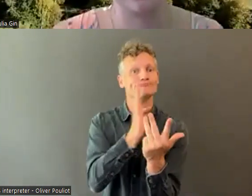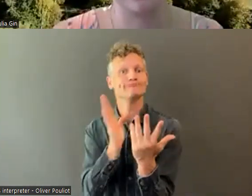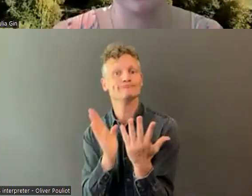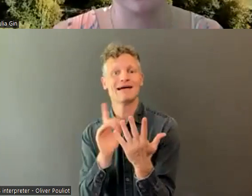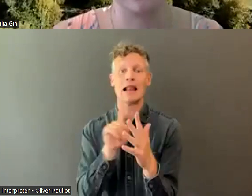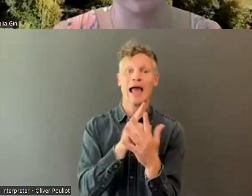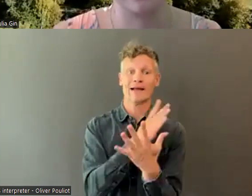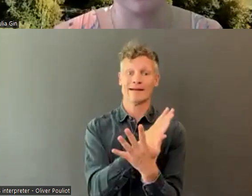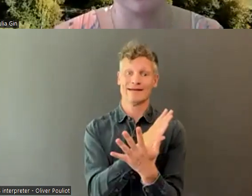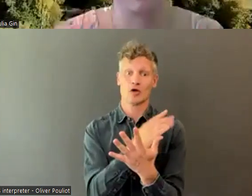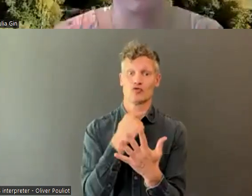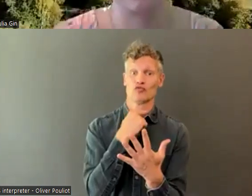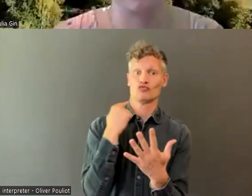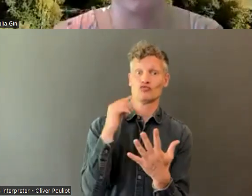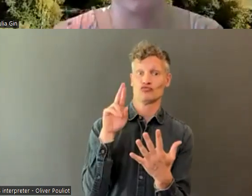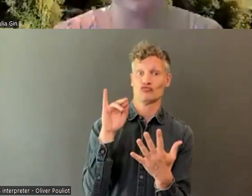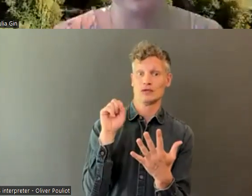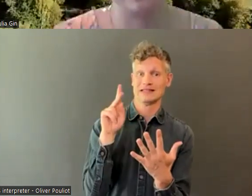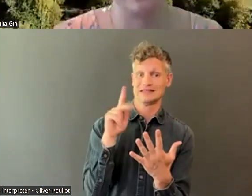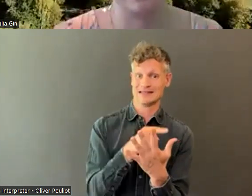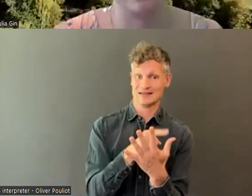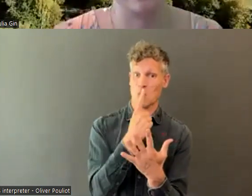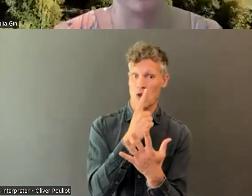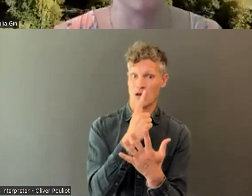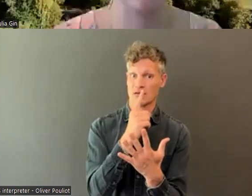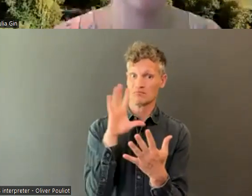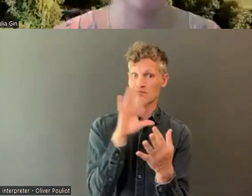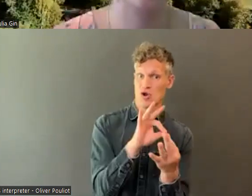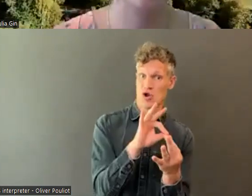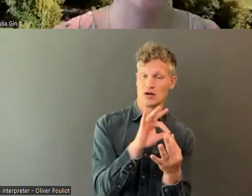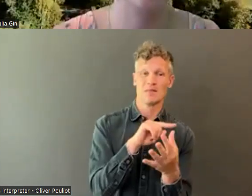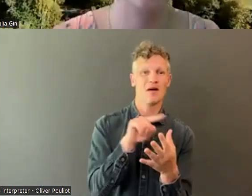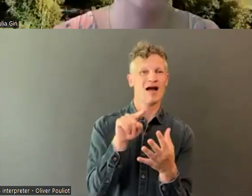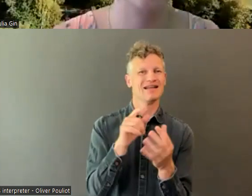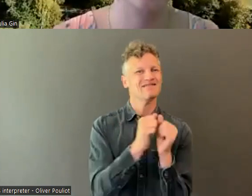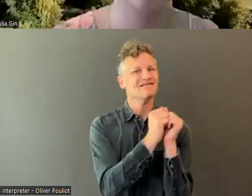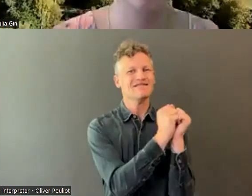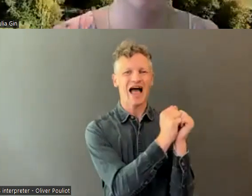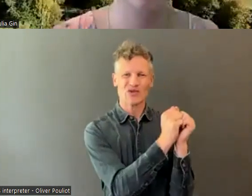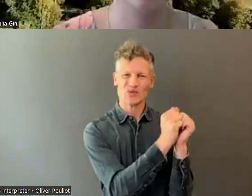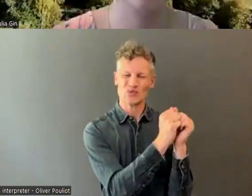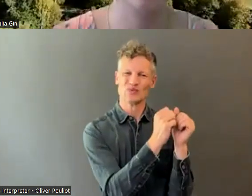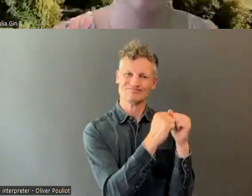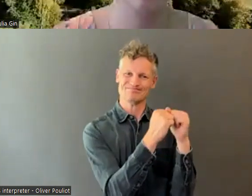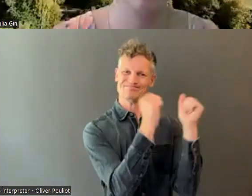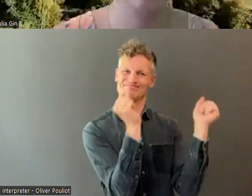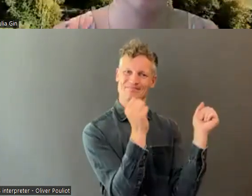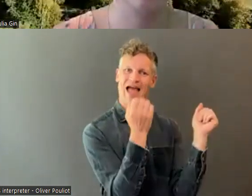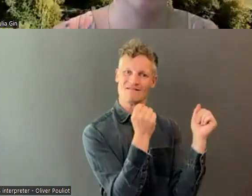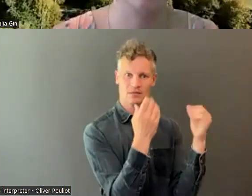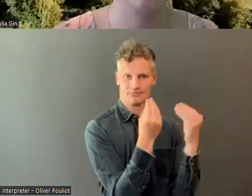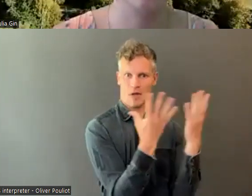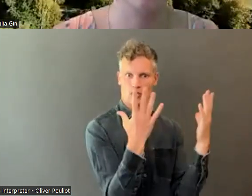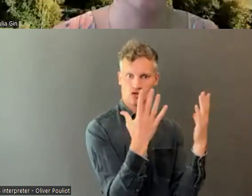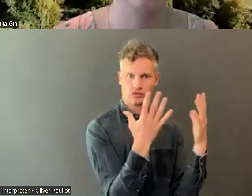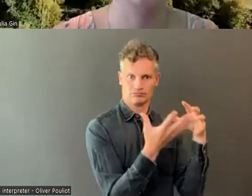same value risk equation, but having the richer definition of value and helping people see what that looks like and the benefit that you